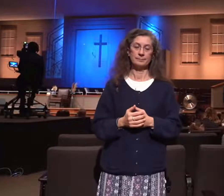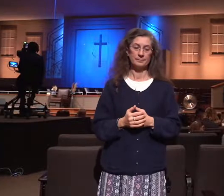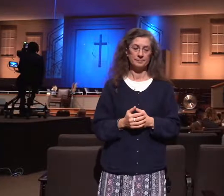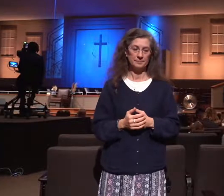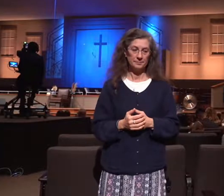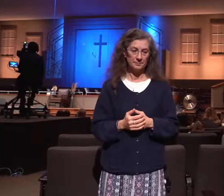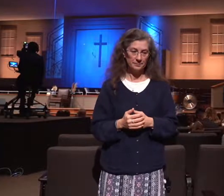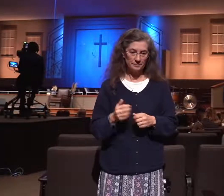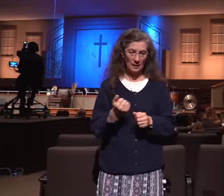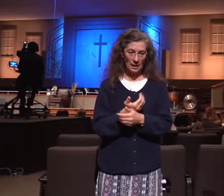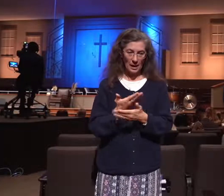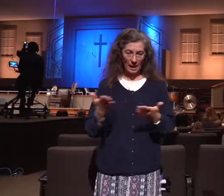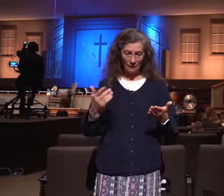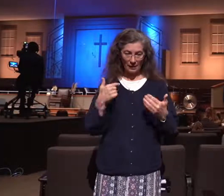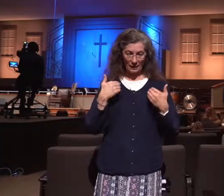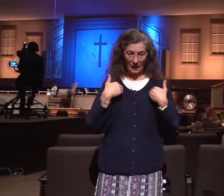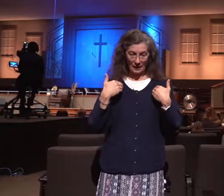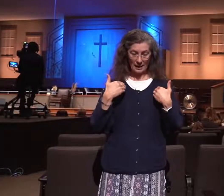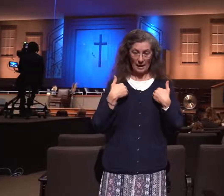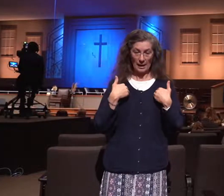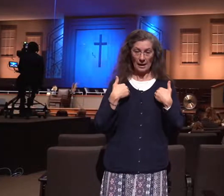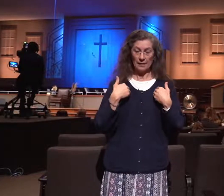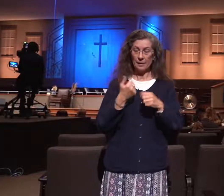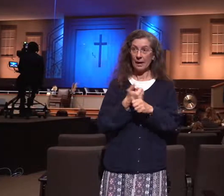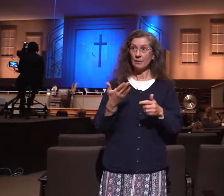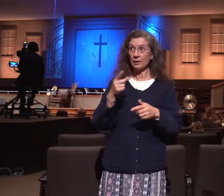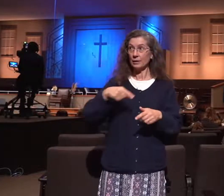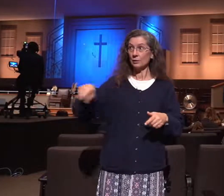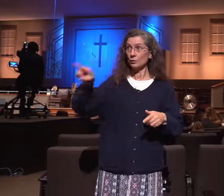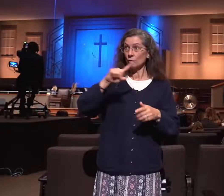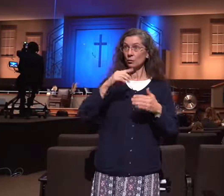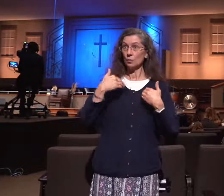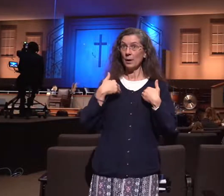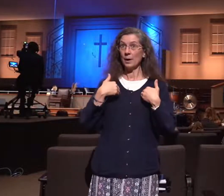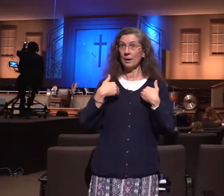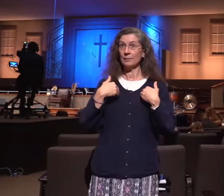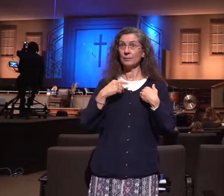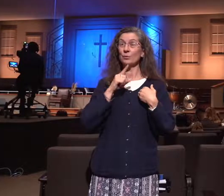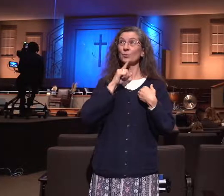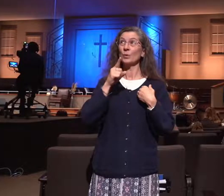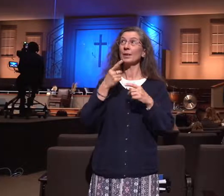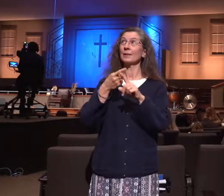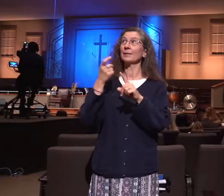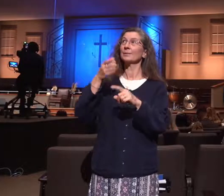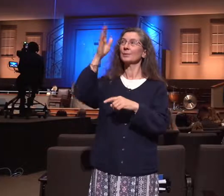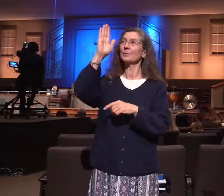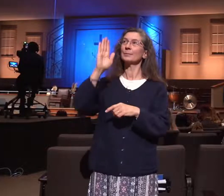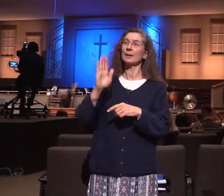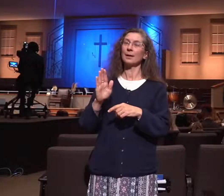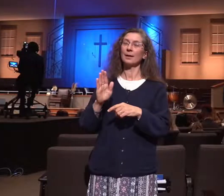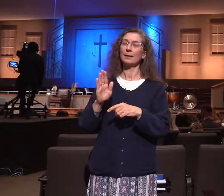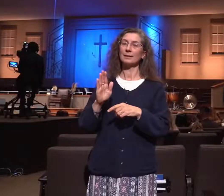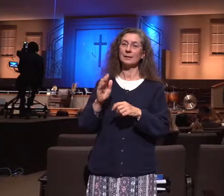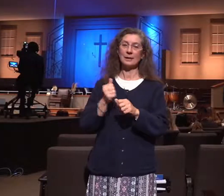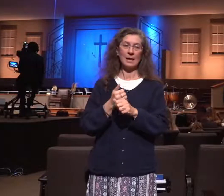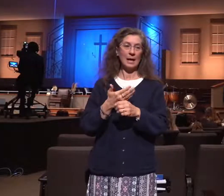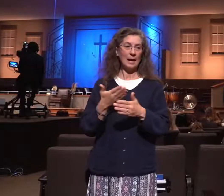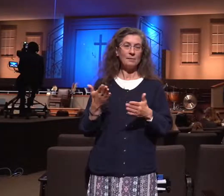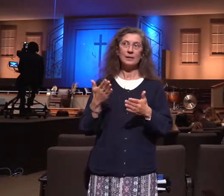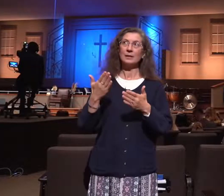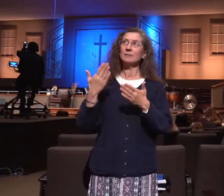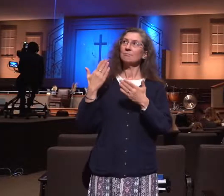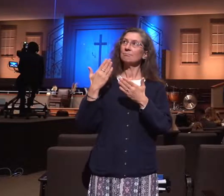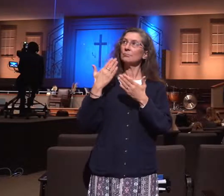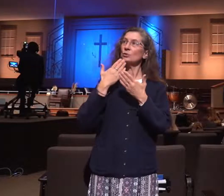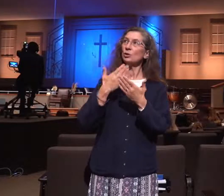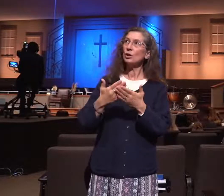So everything that I have and everything you have came from God. All good and perfect gifts come